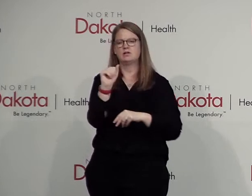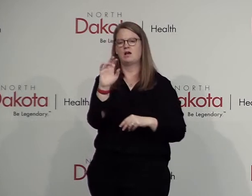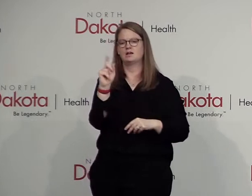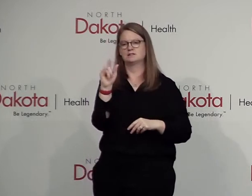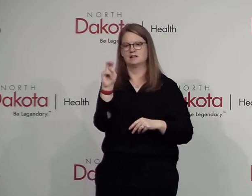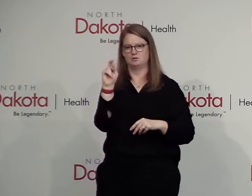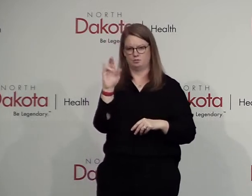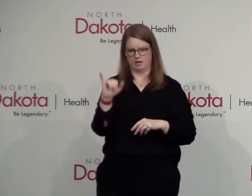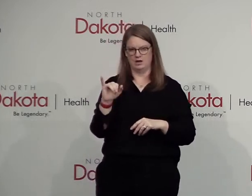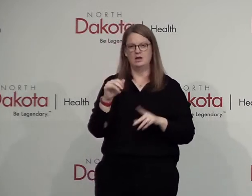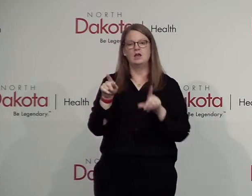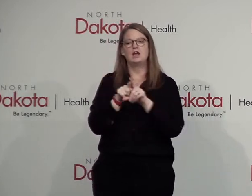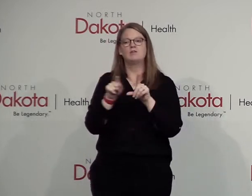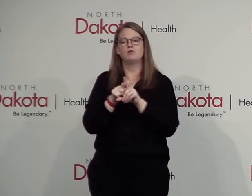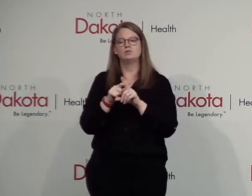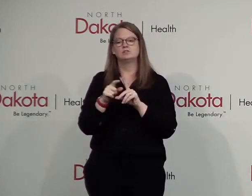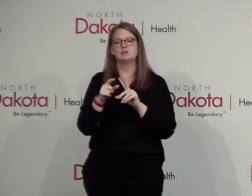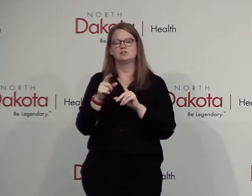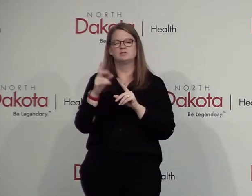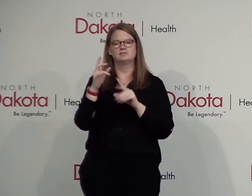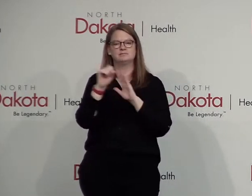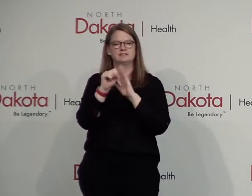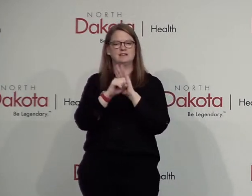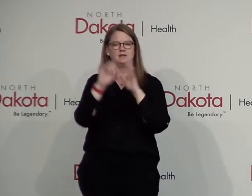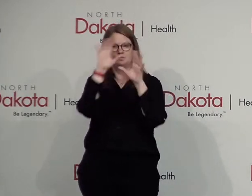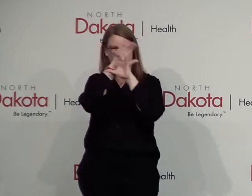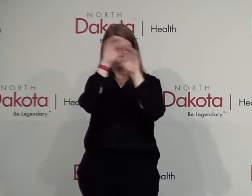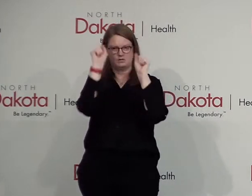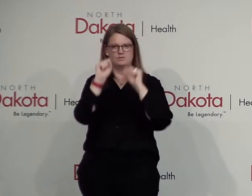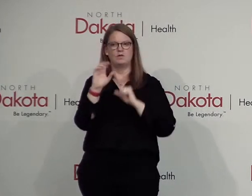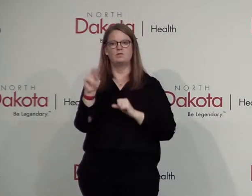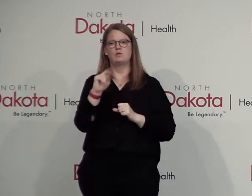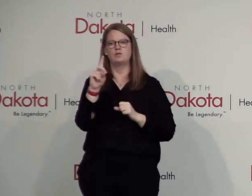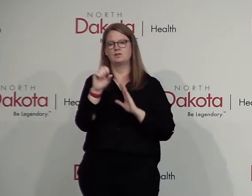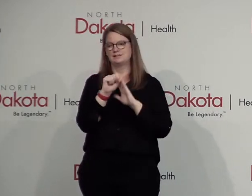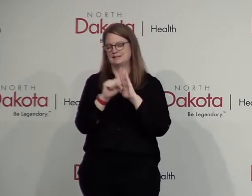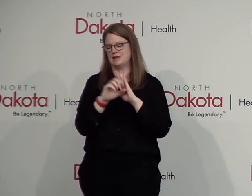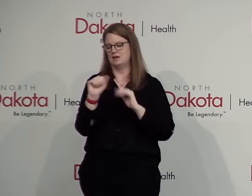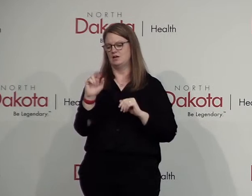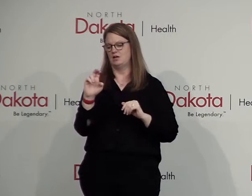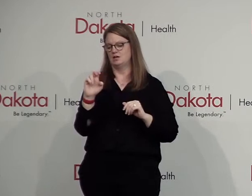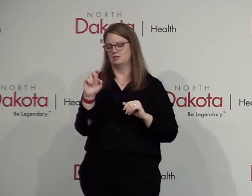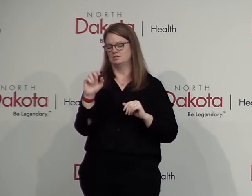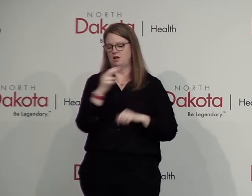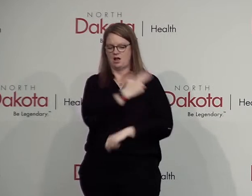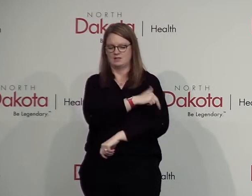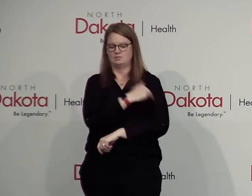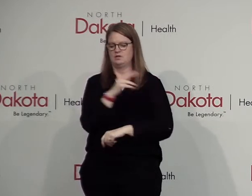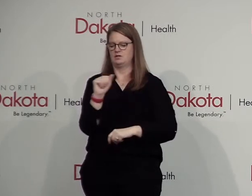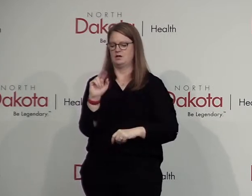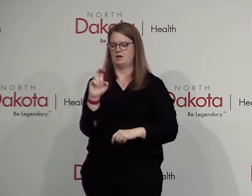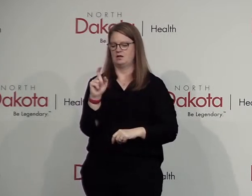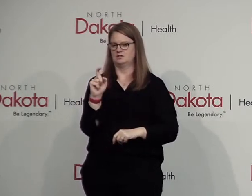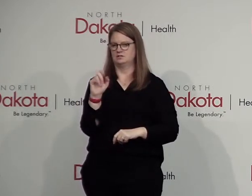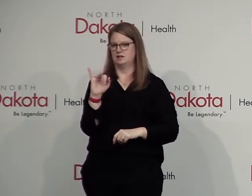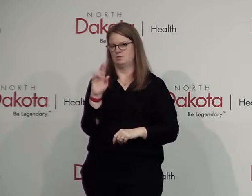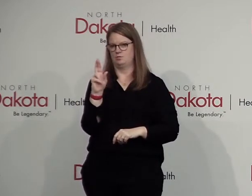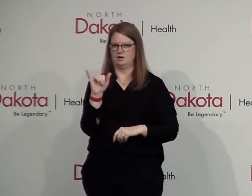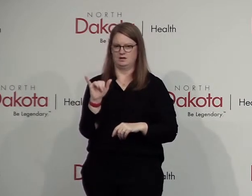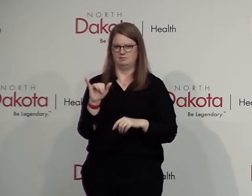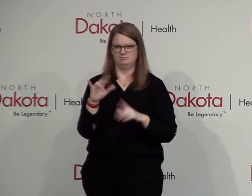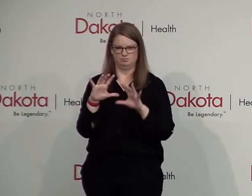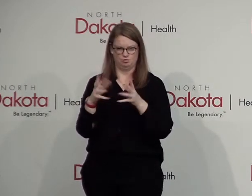state president of the North Dakota Hospital Auxiliary Association. And well, my grandfather was in this